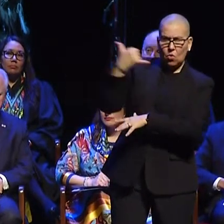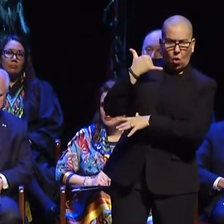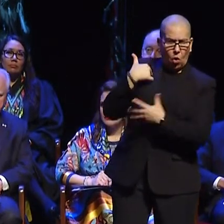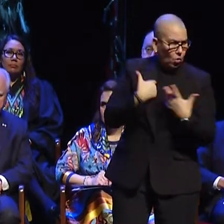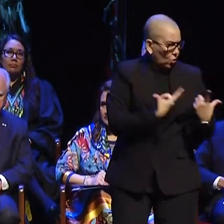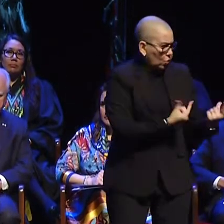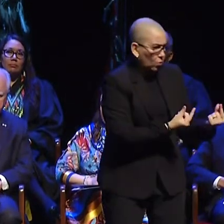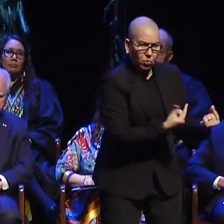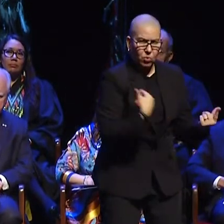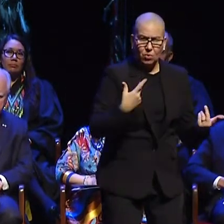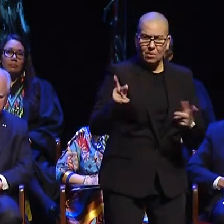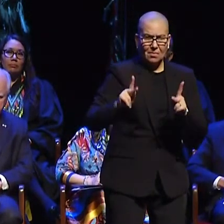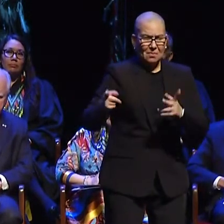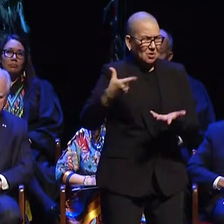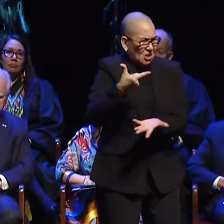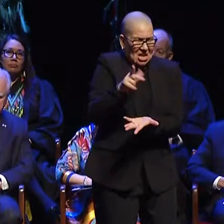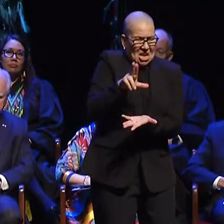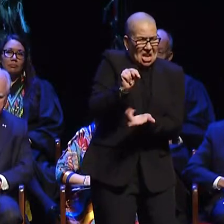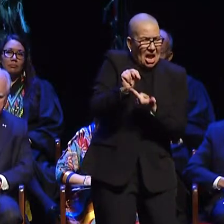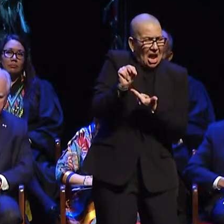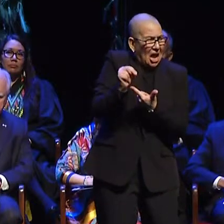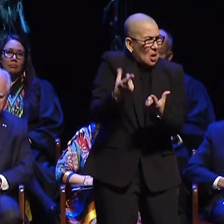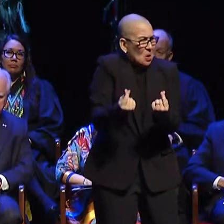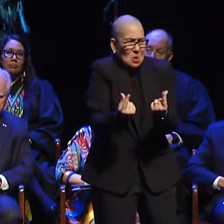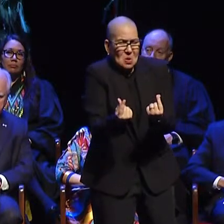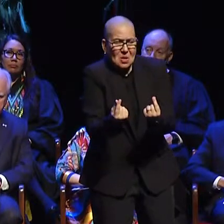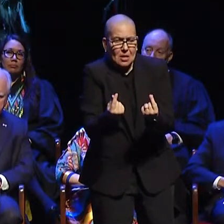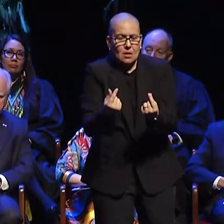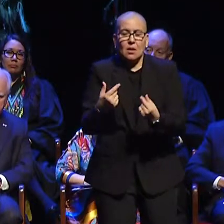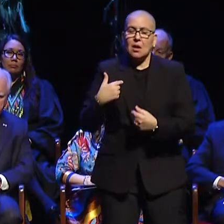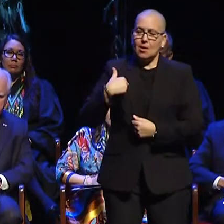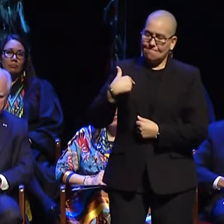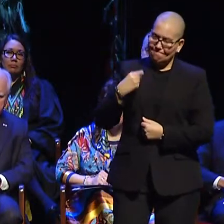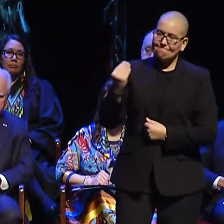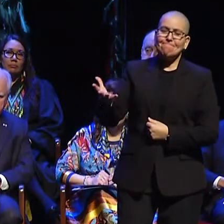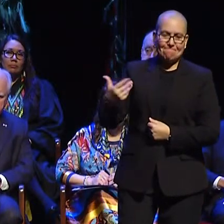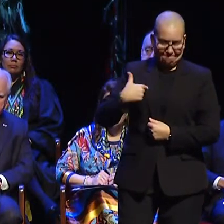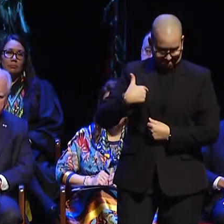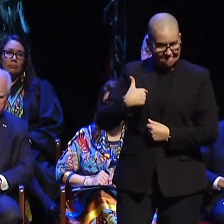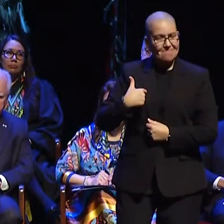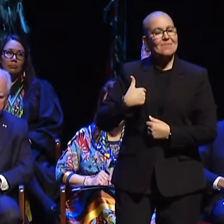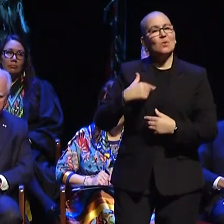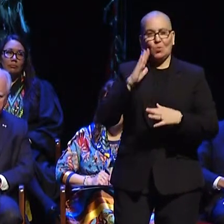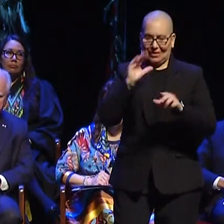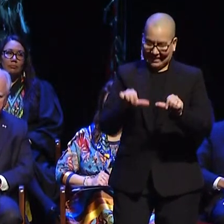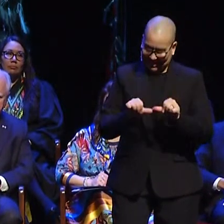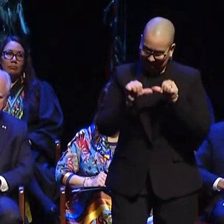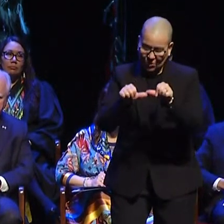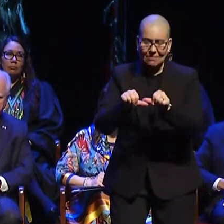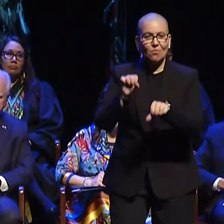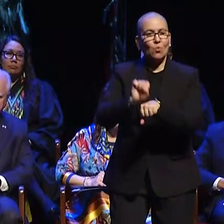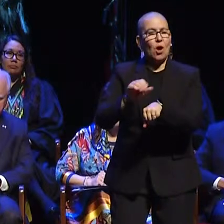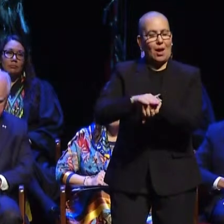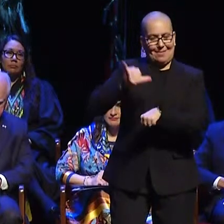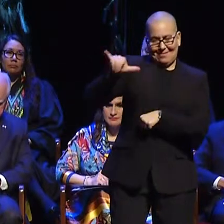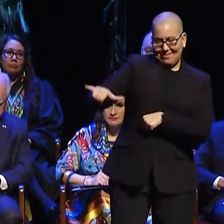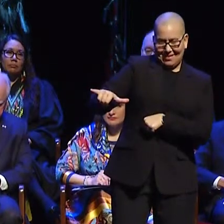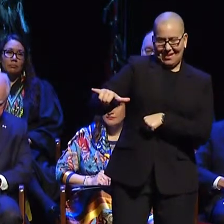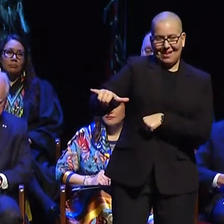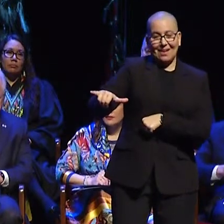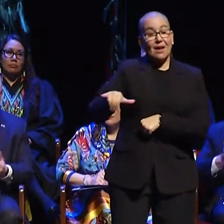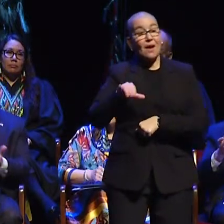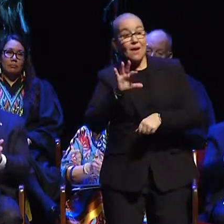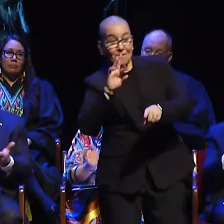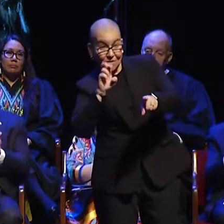Carter, we're going to do this, and we're going to do more. Mayor Fry, you can bet we're with you.